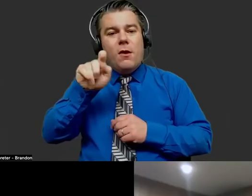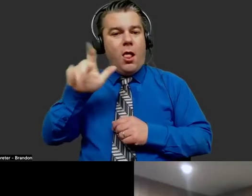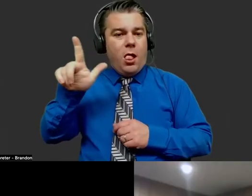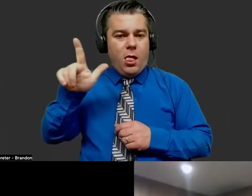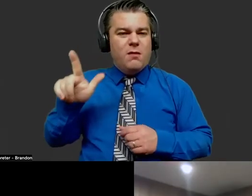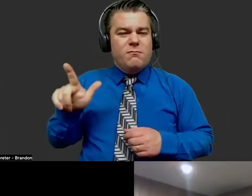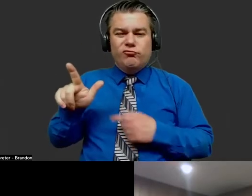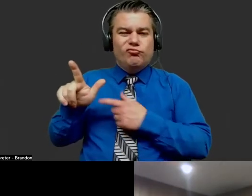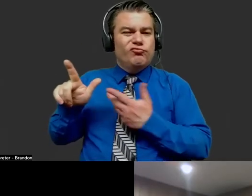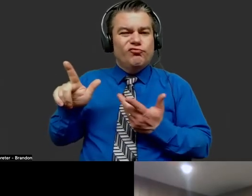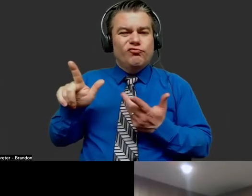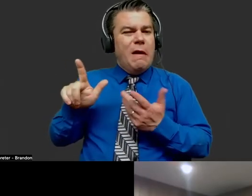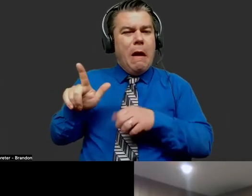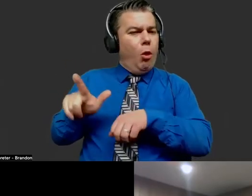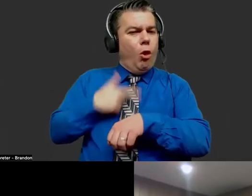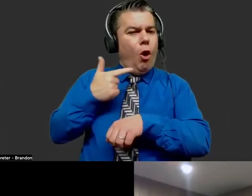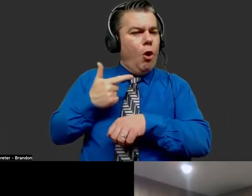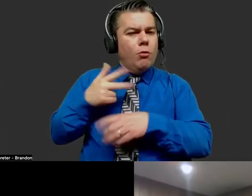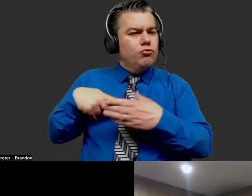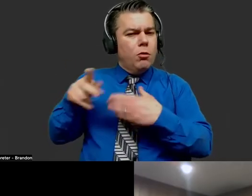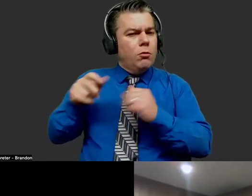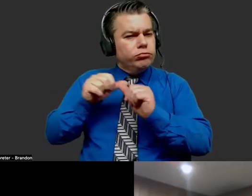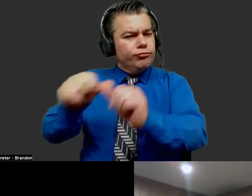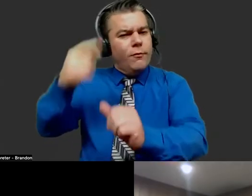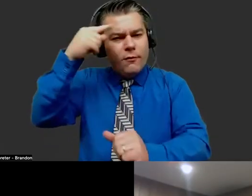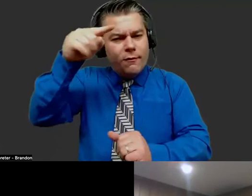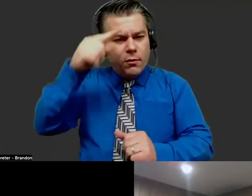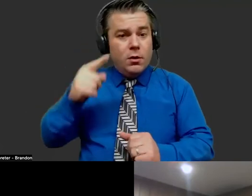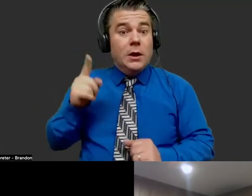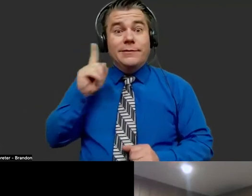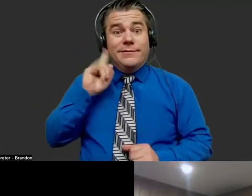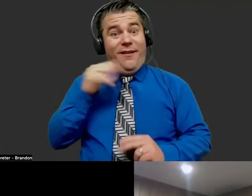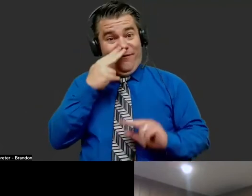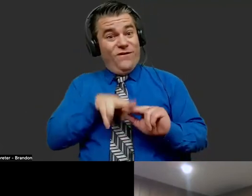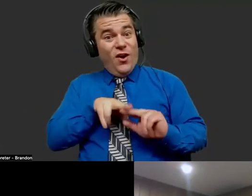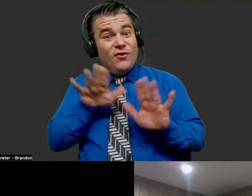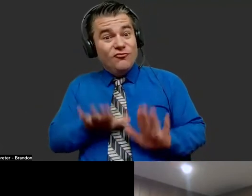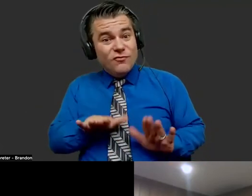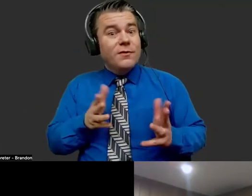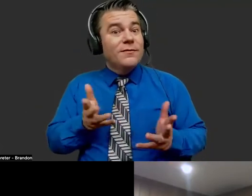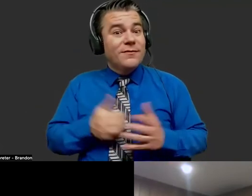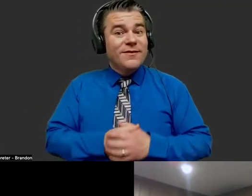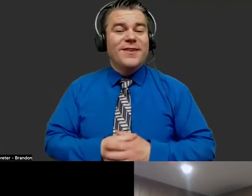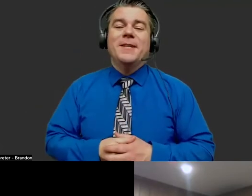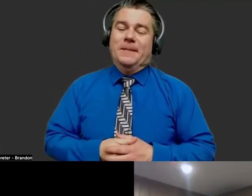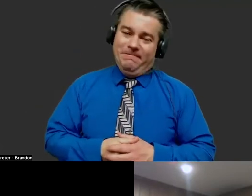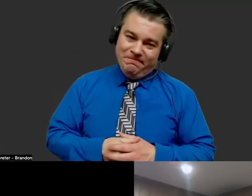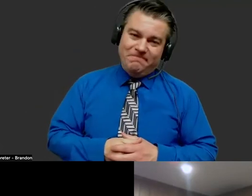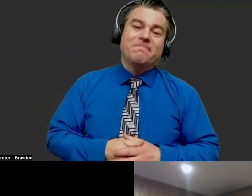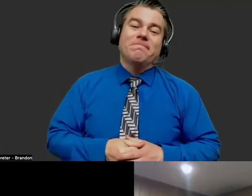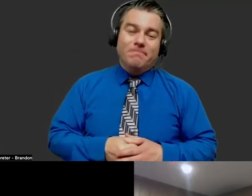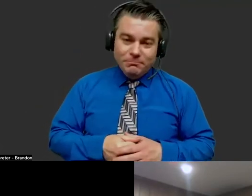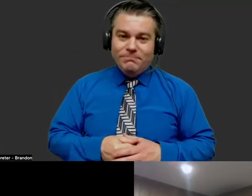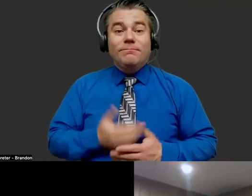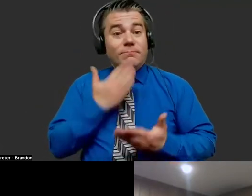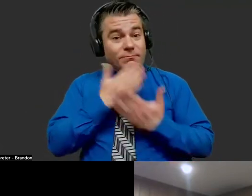is it like how long does the program go for? It sounds so fun and amazing. Yes. So that's a